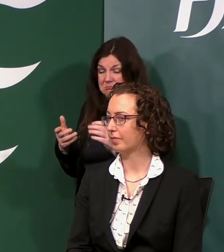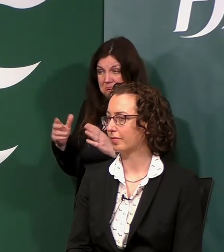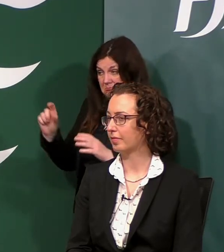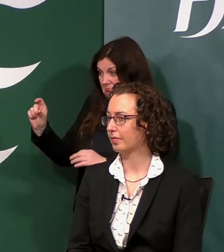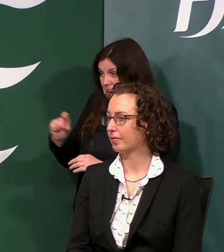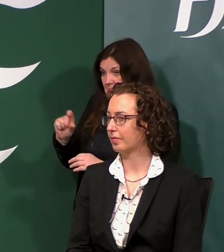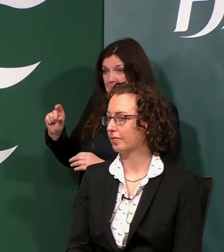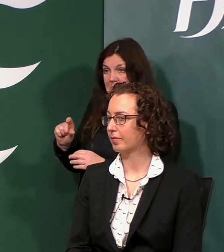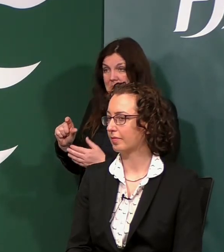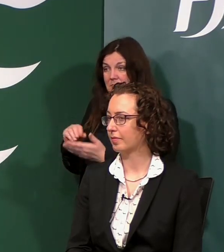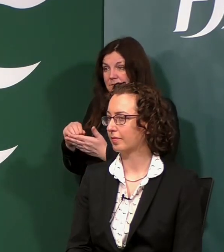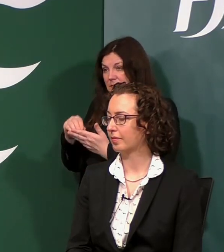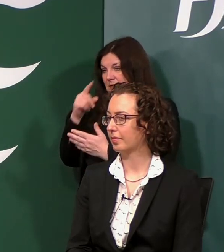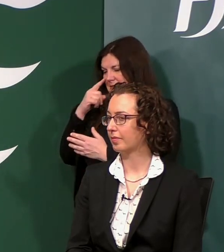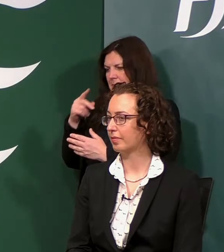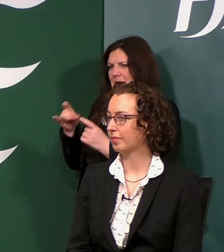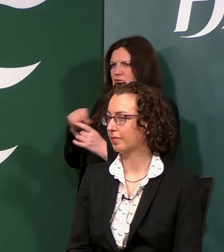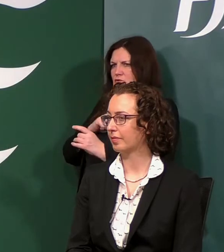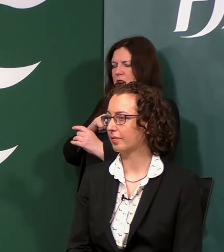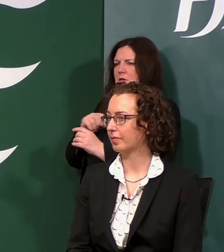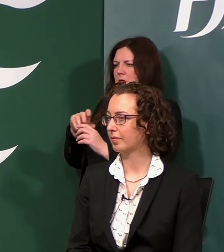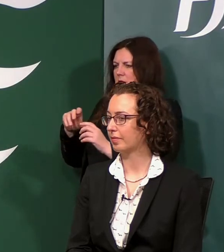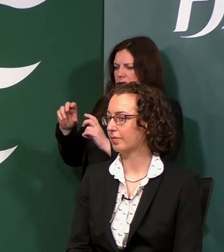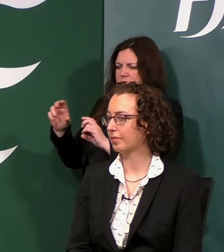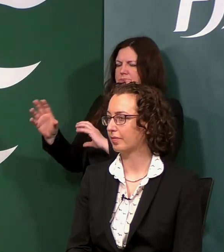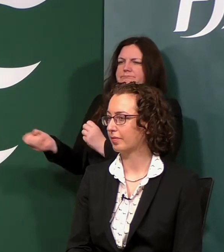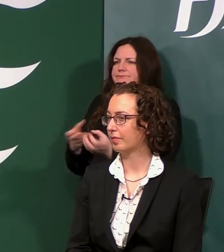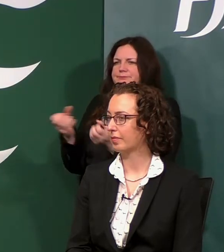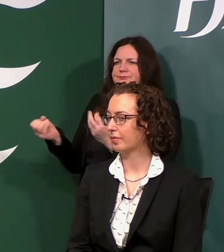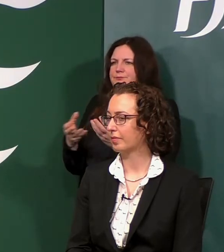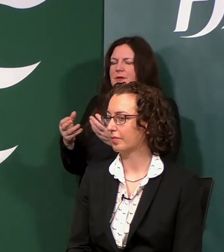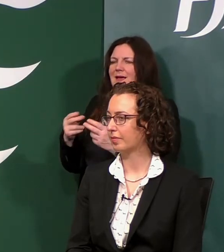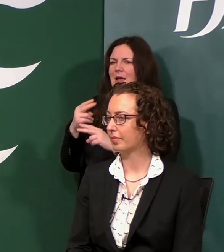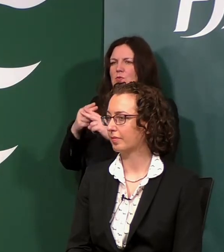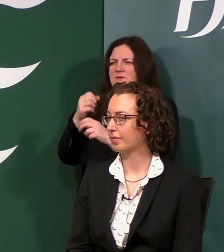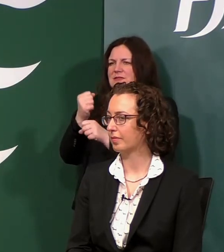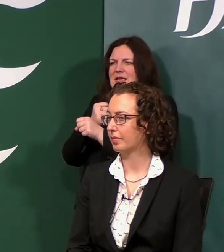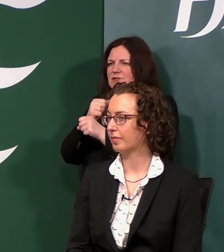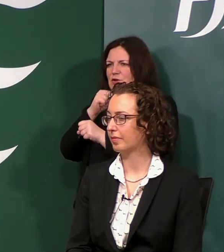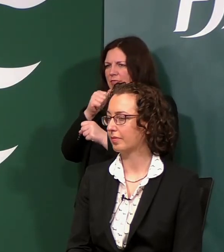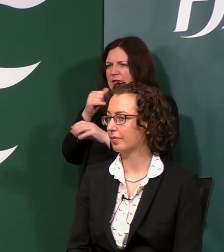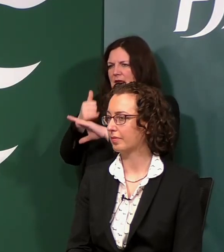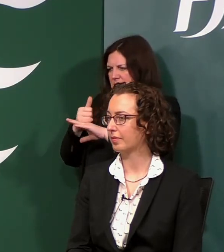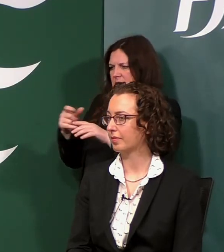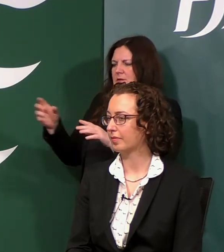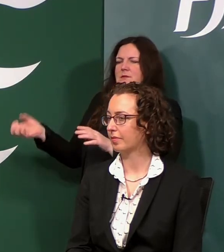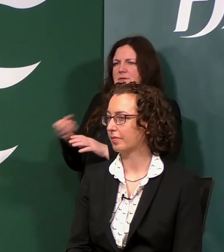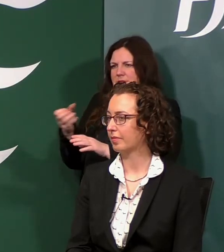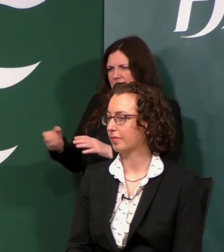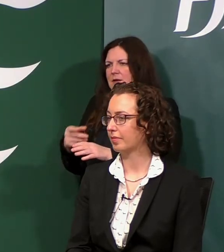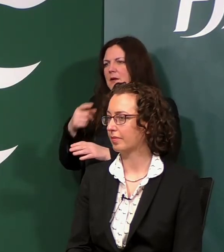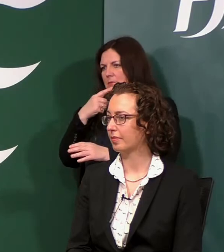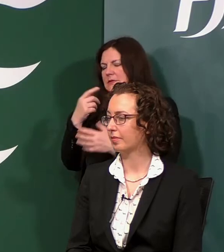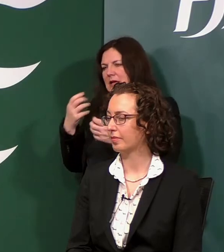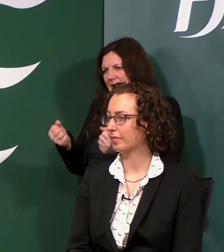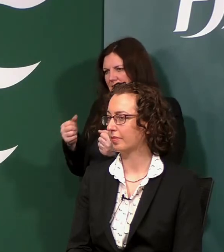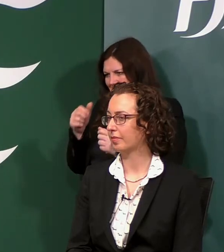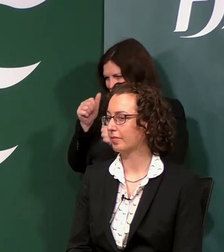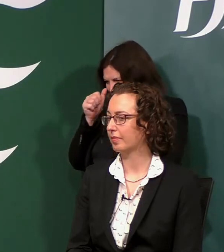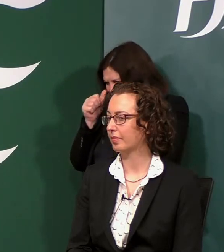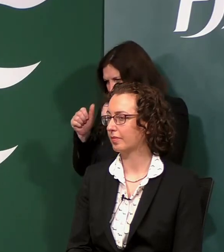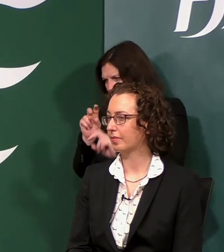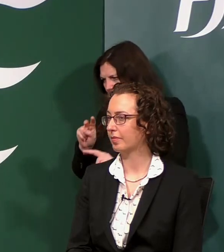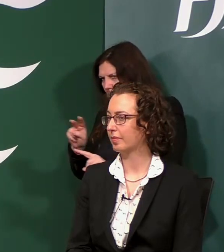relation to expiry for both Moderna and Pfizer at the moment. So at the moment, we're in a comfortable position in relation to stock, but it is an active issue that we have to